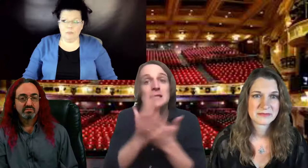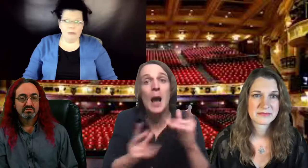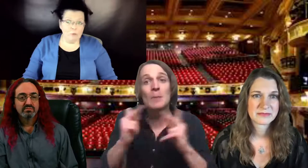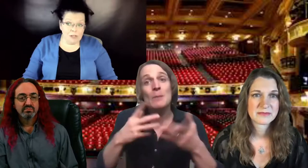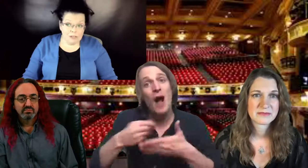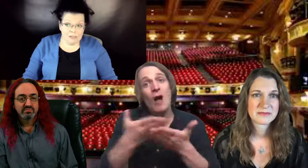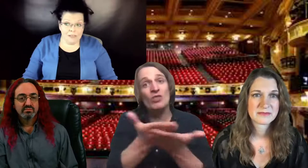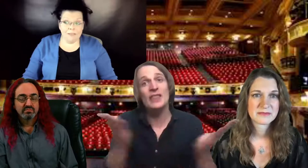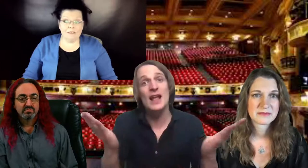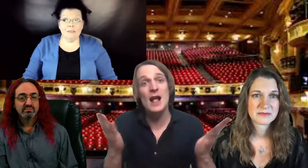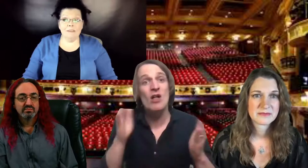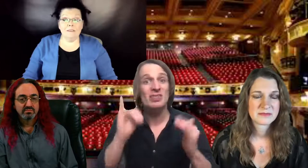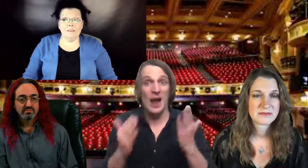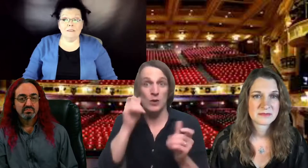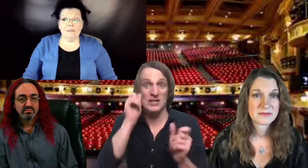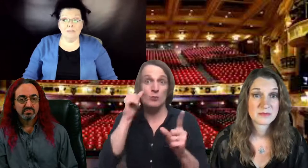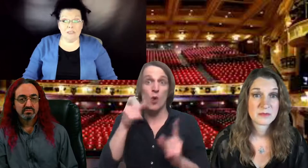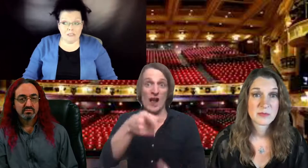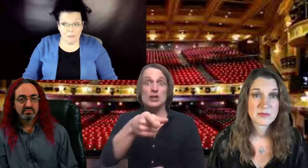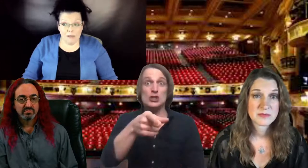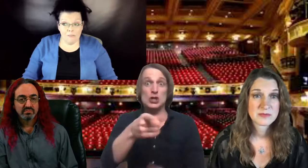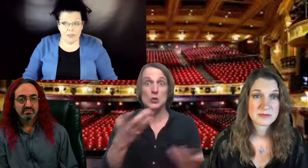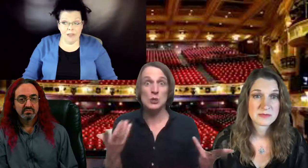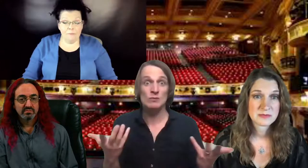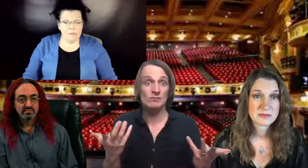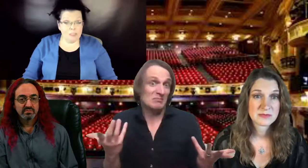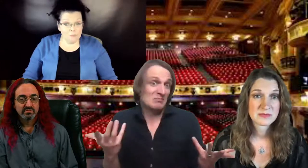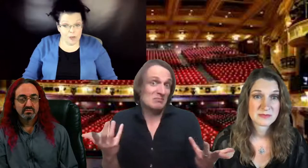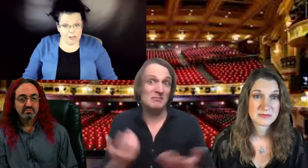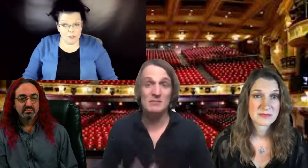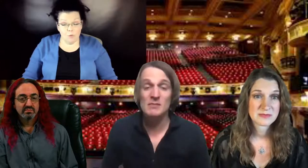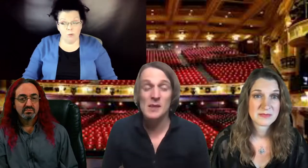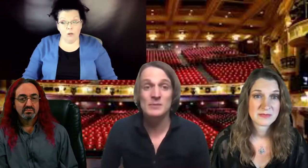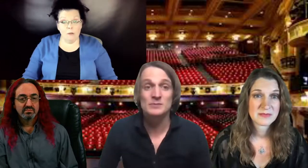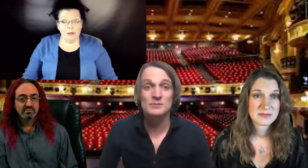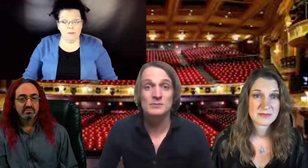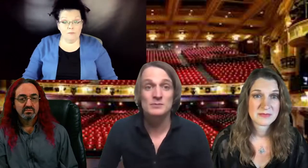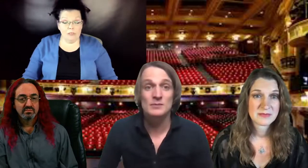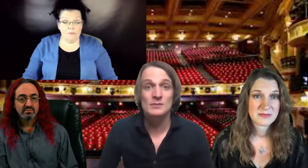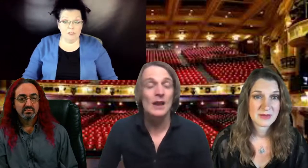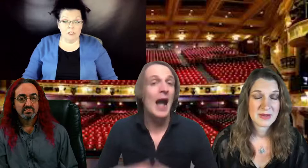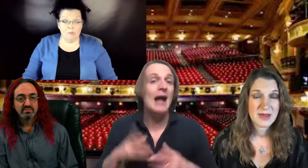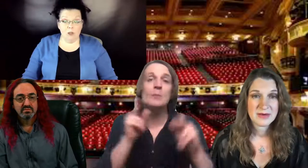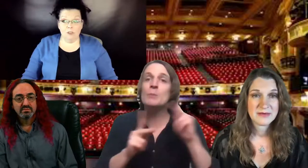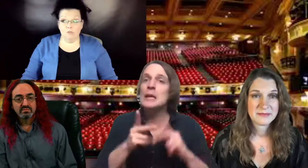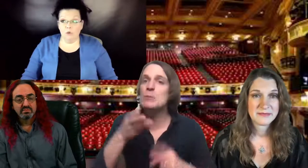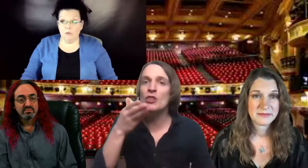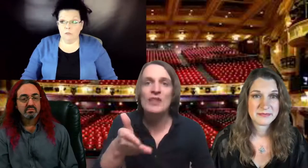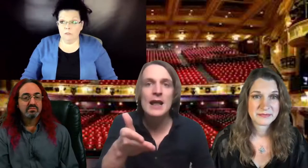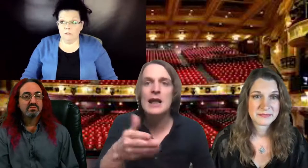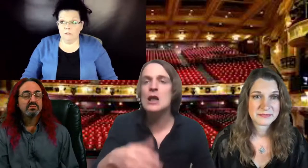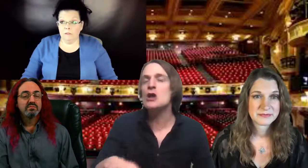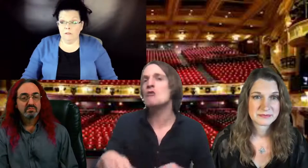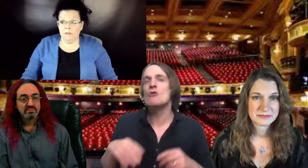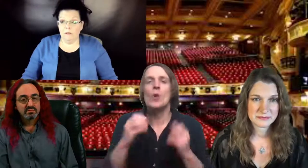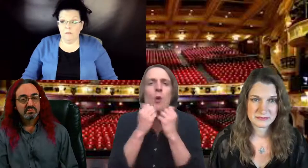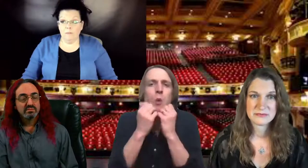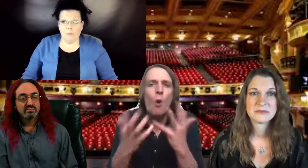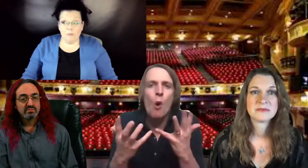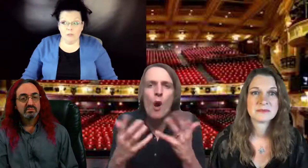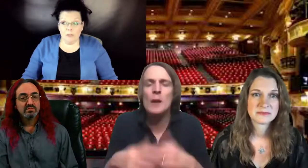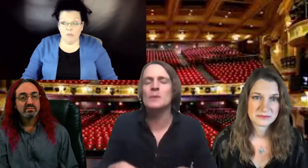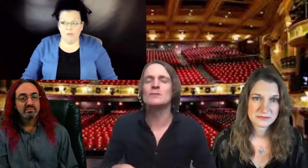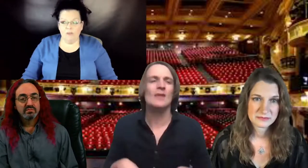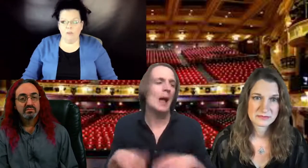I mean, so my point is some things come out of that. It may surprise you what will come out of even the smallest role. And